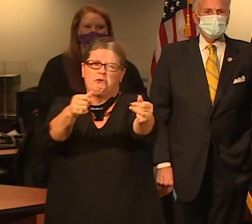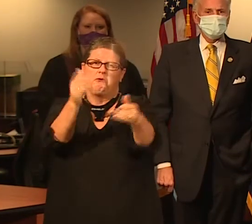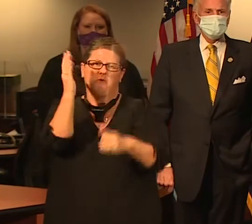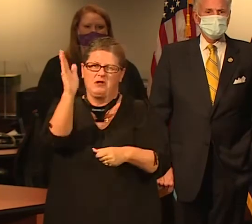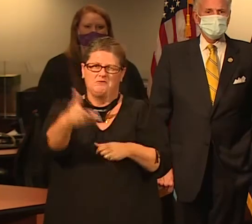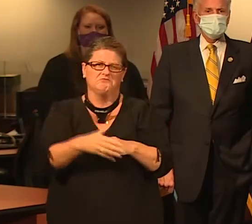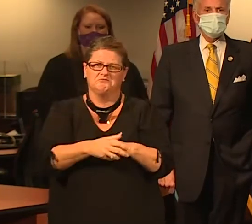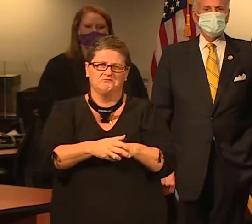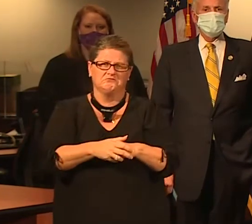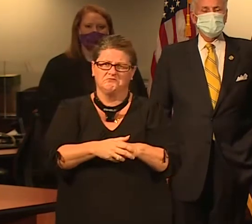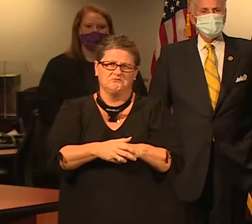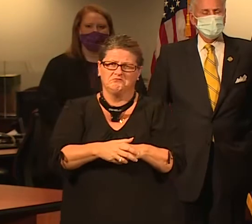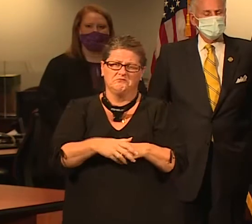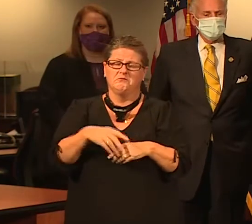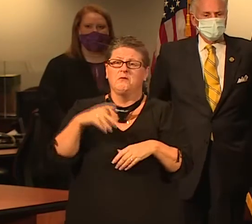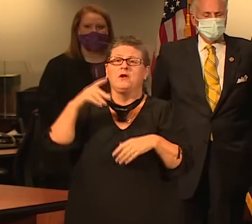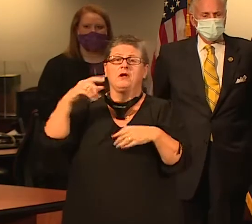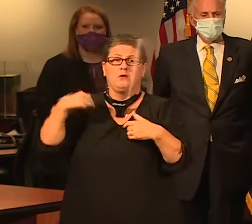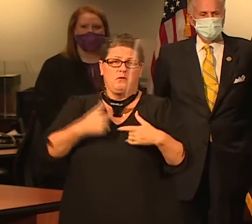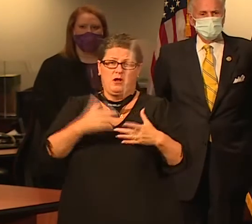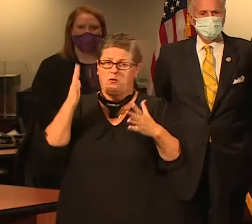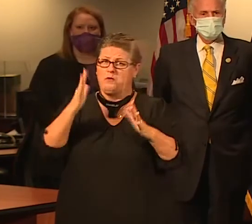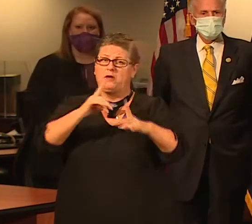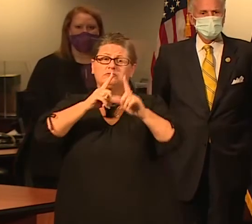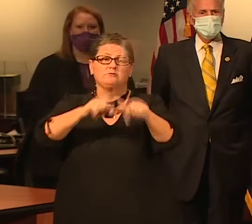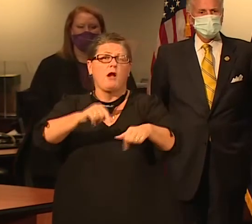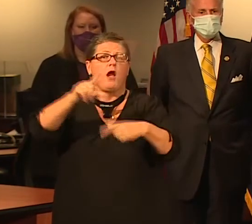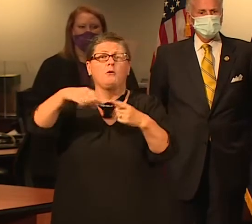we will continue to respond to this event as we have